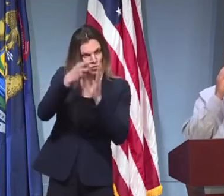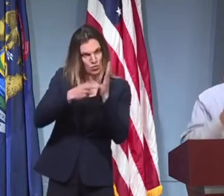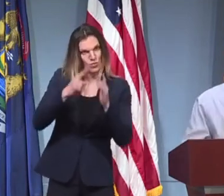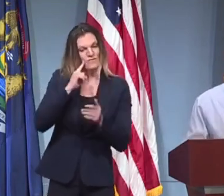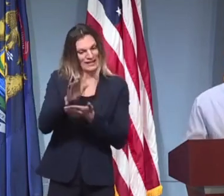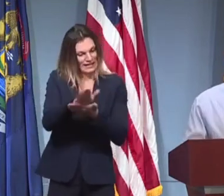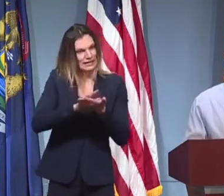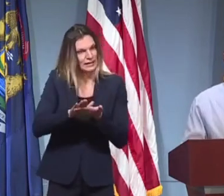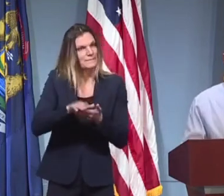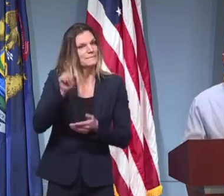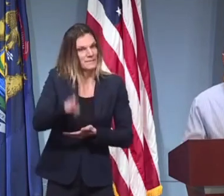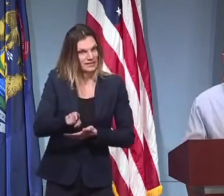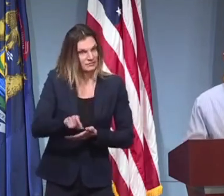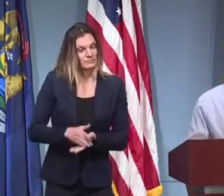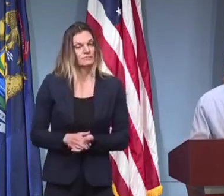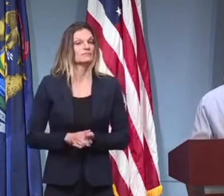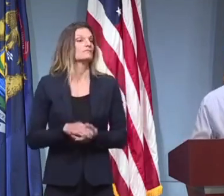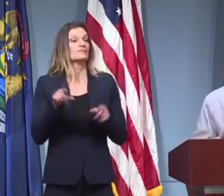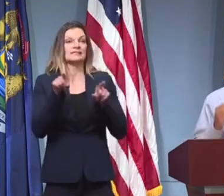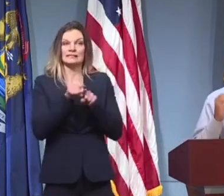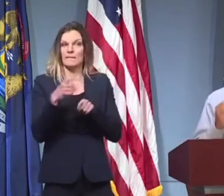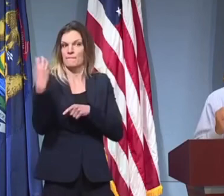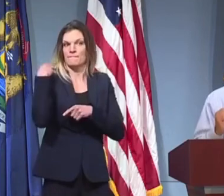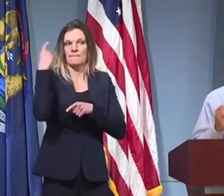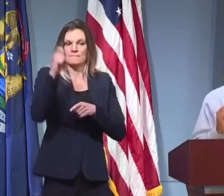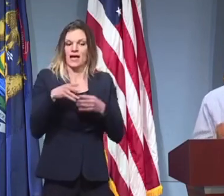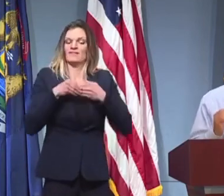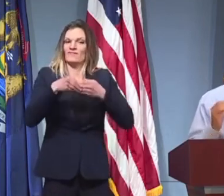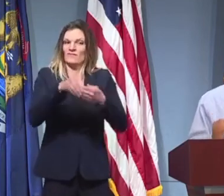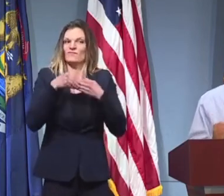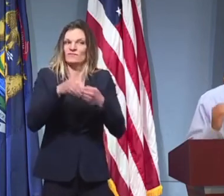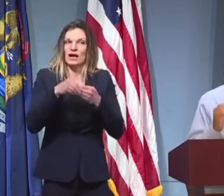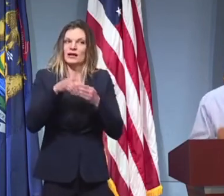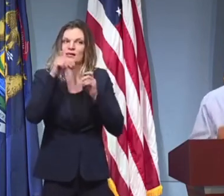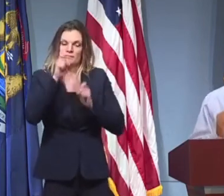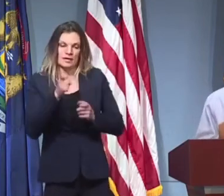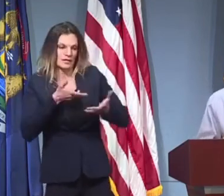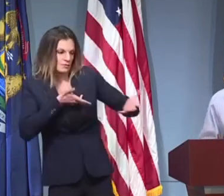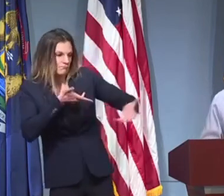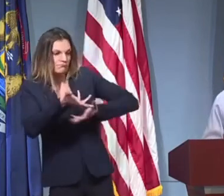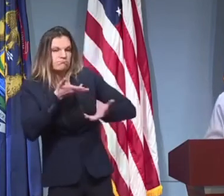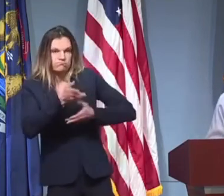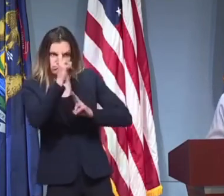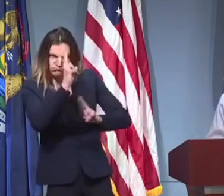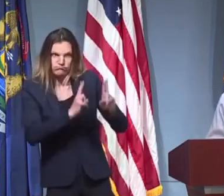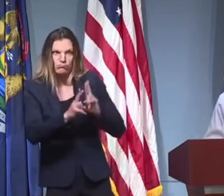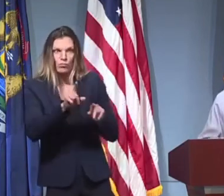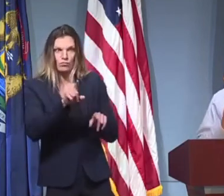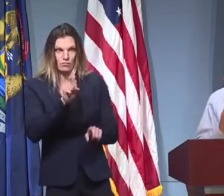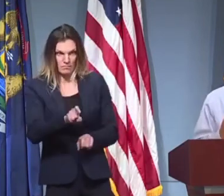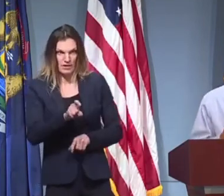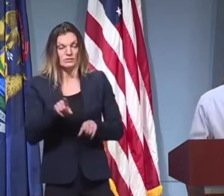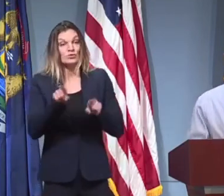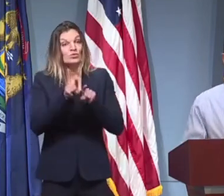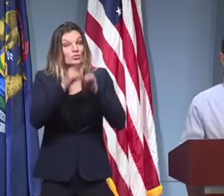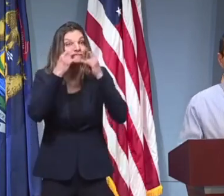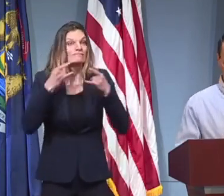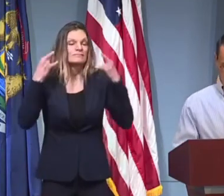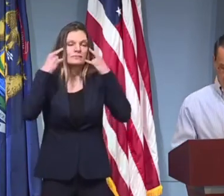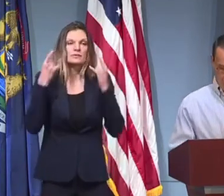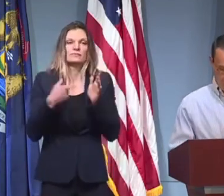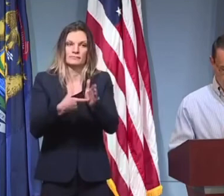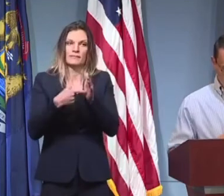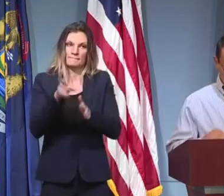and nimble than they have previously. And customers must protect their fellow working Michiganders by wearing face coverings if they're